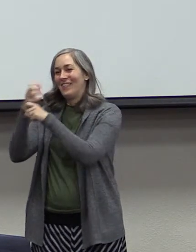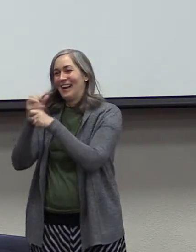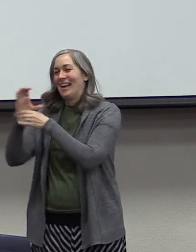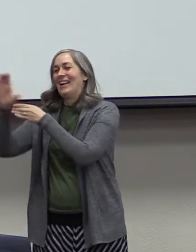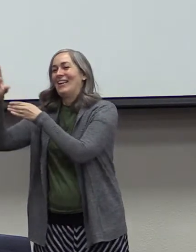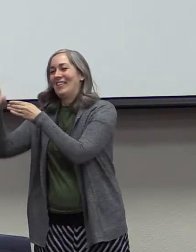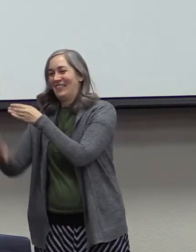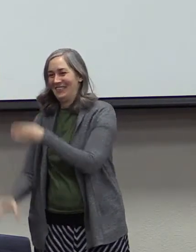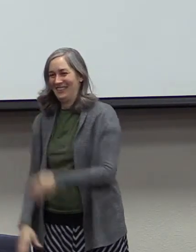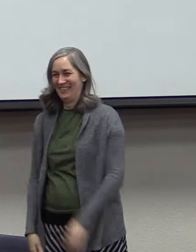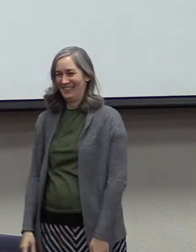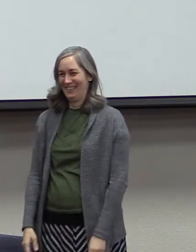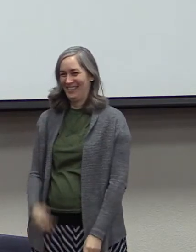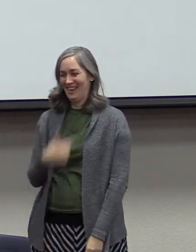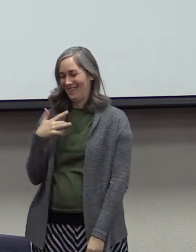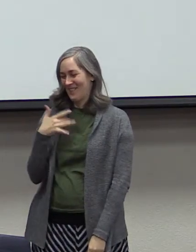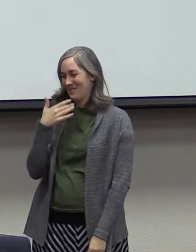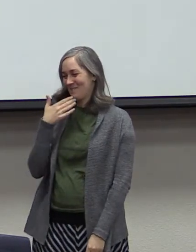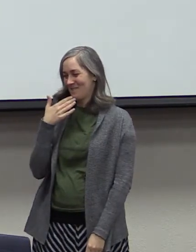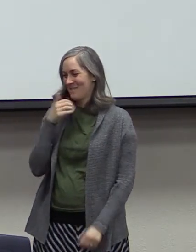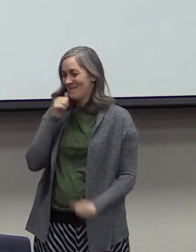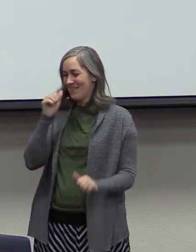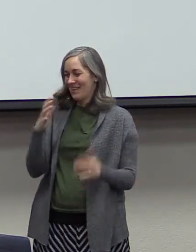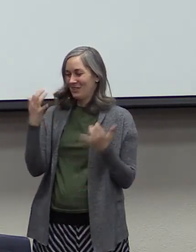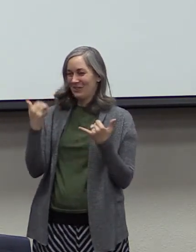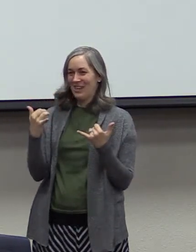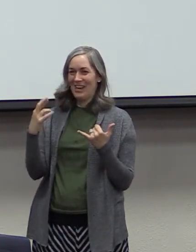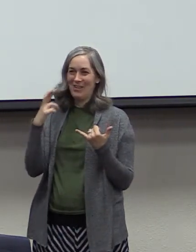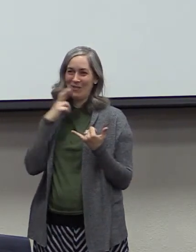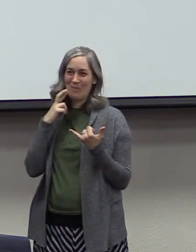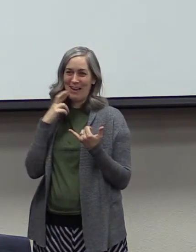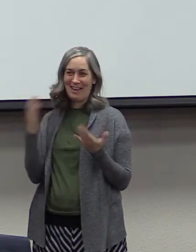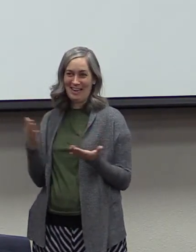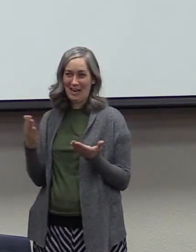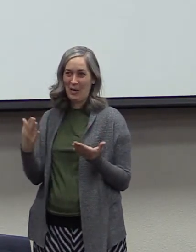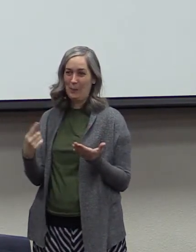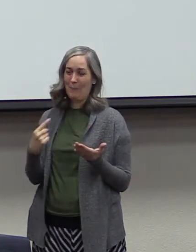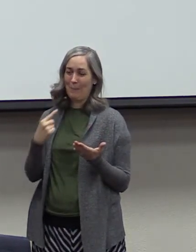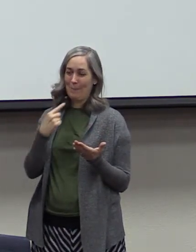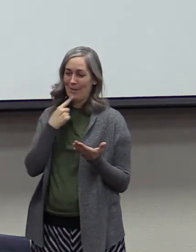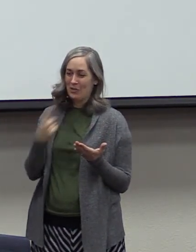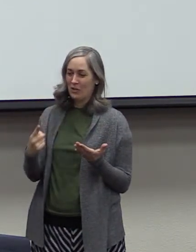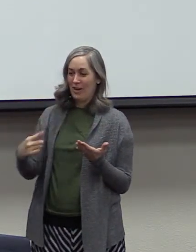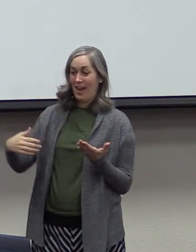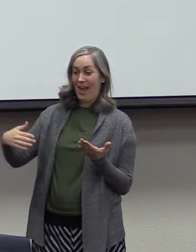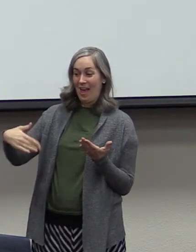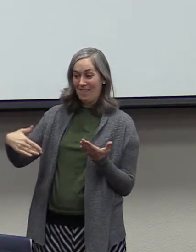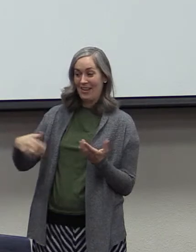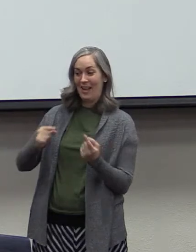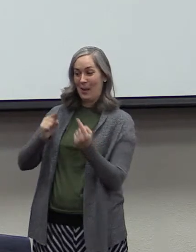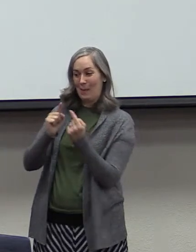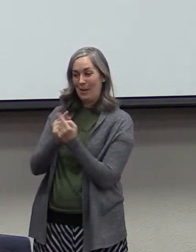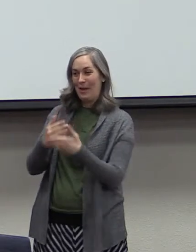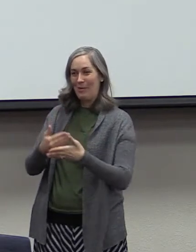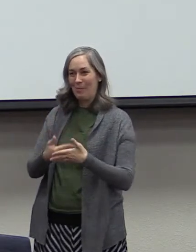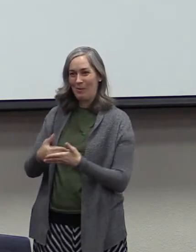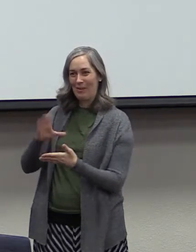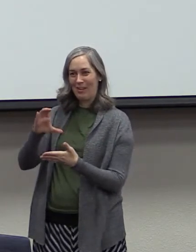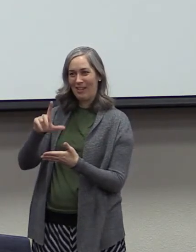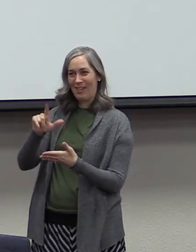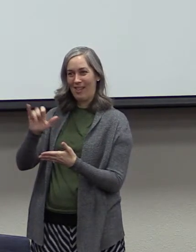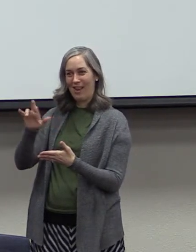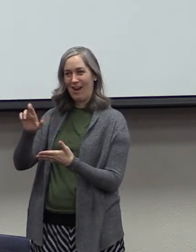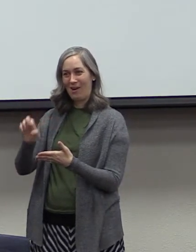I feel so blessed today. Rebecca's here, and miss her, and haven't got to meet Miss Claire yet, but hoping that comes